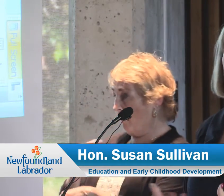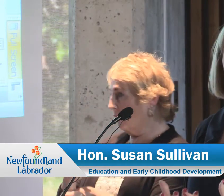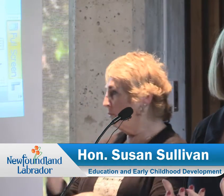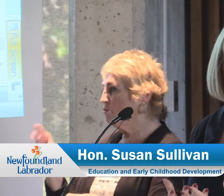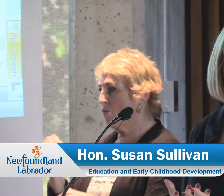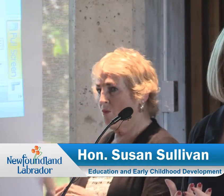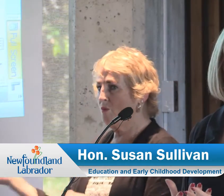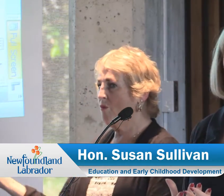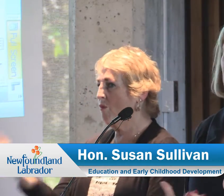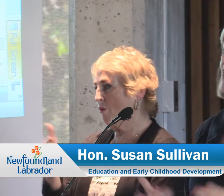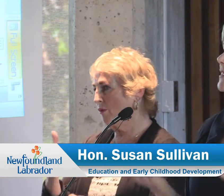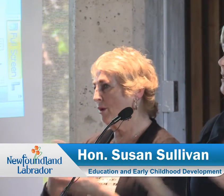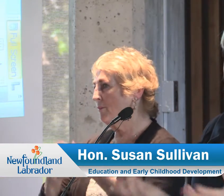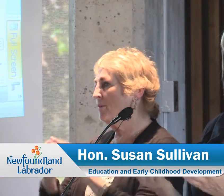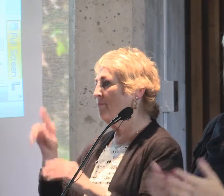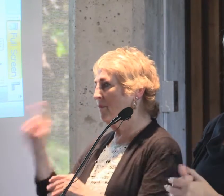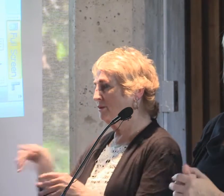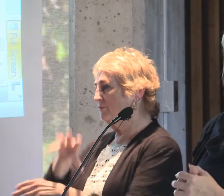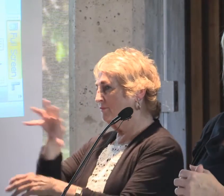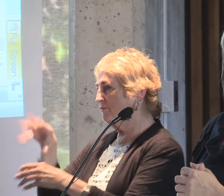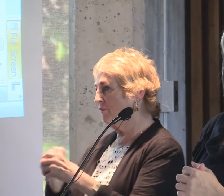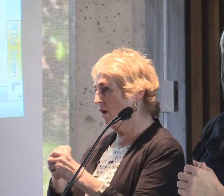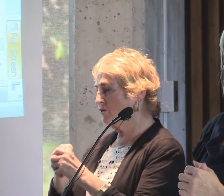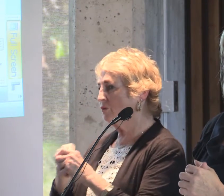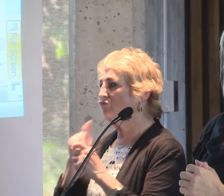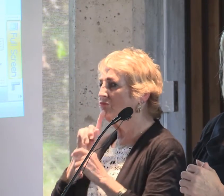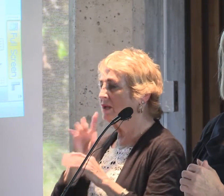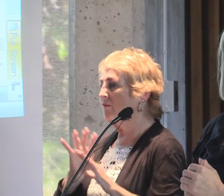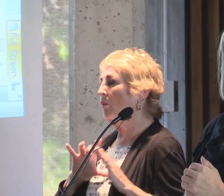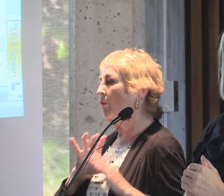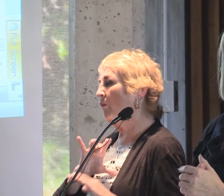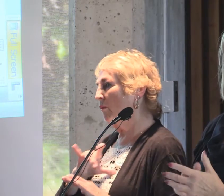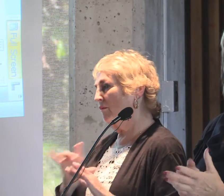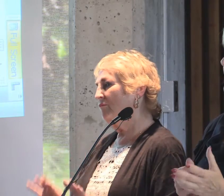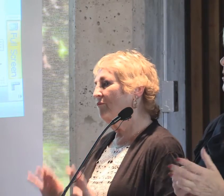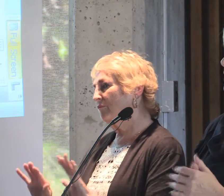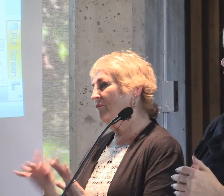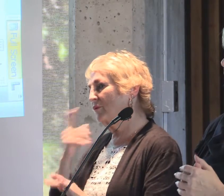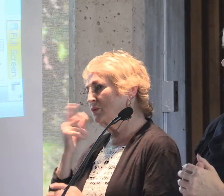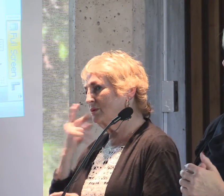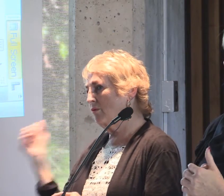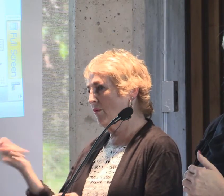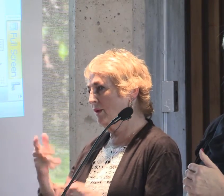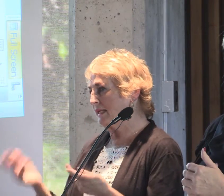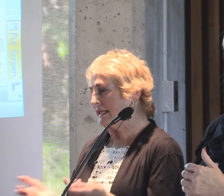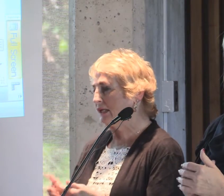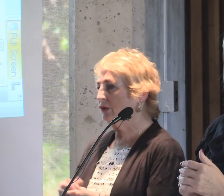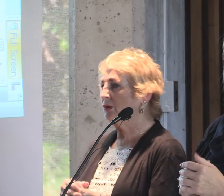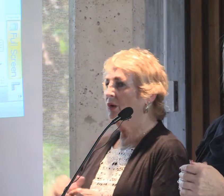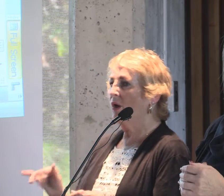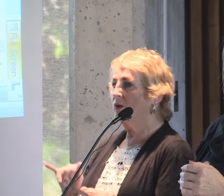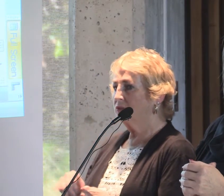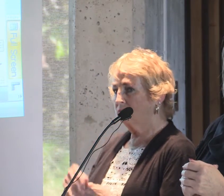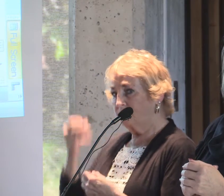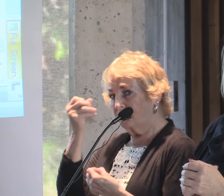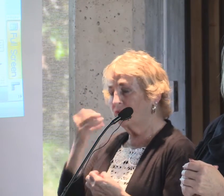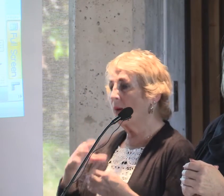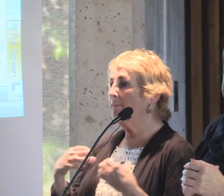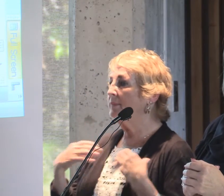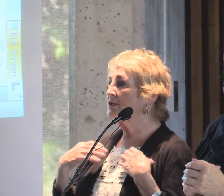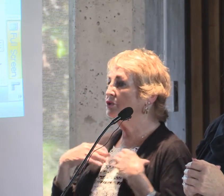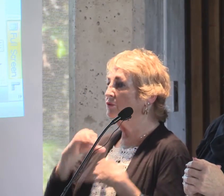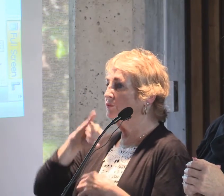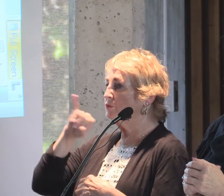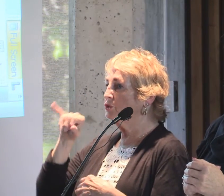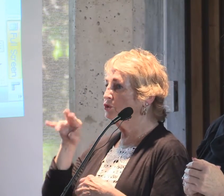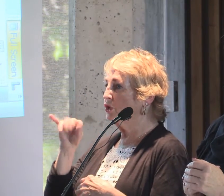whole community has to do. And so it's absolutely fantastic to see you all here. I'd like to acknowledge as well the Minister of Justice